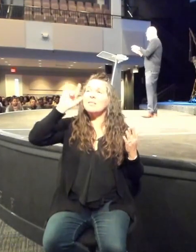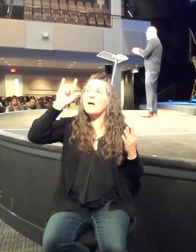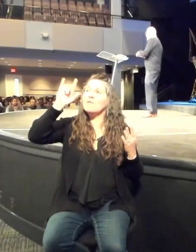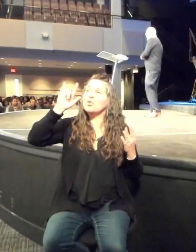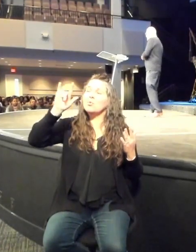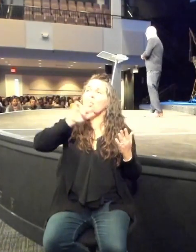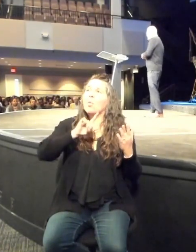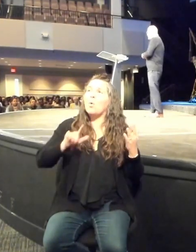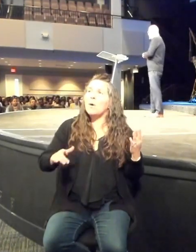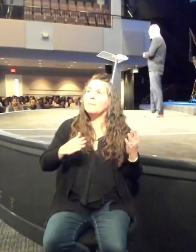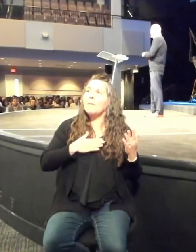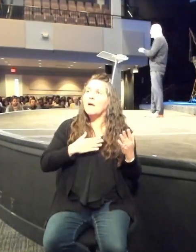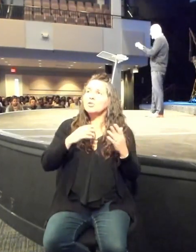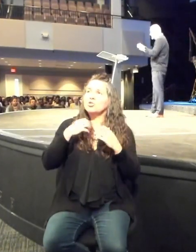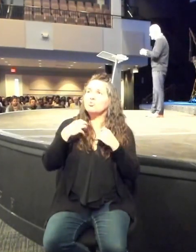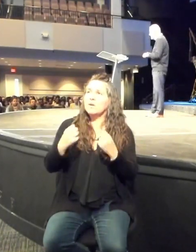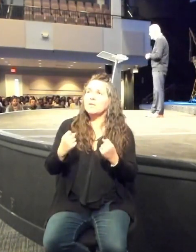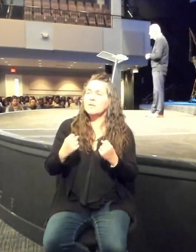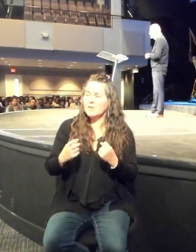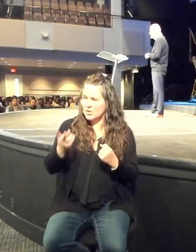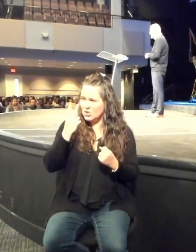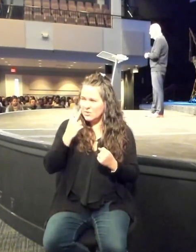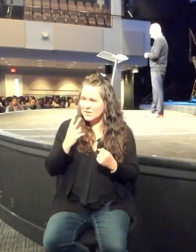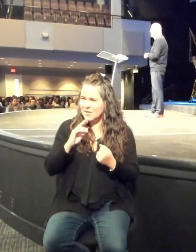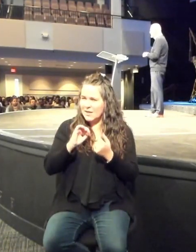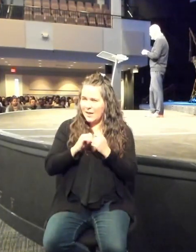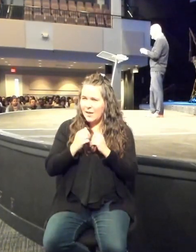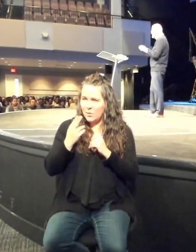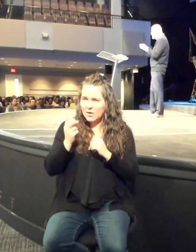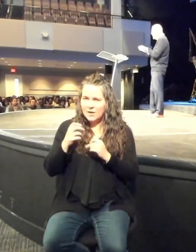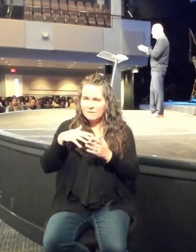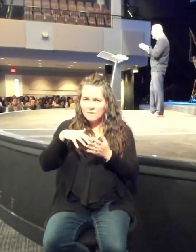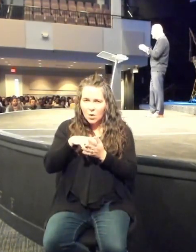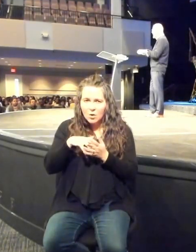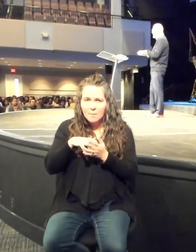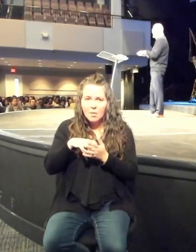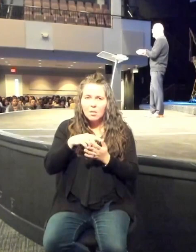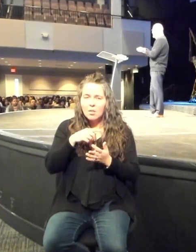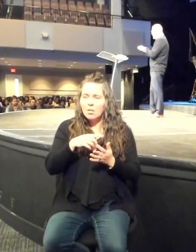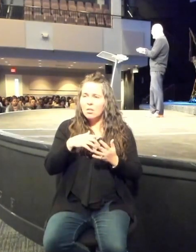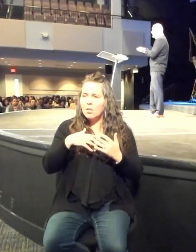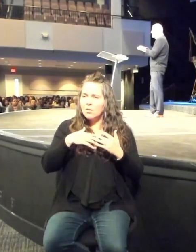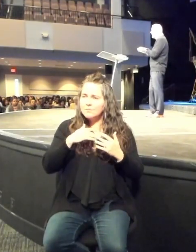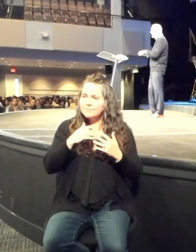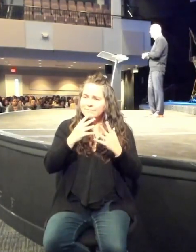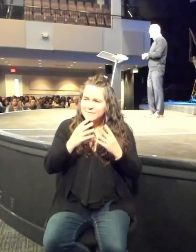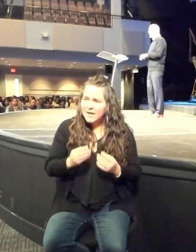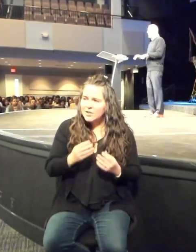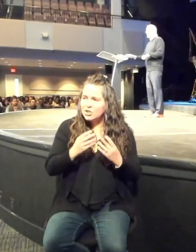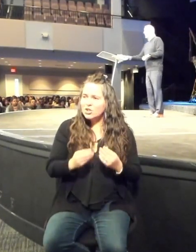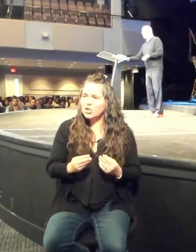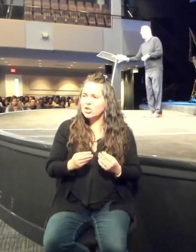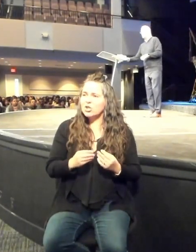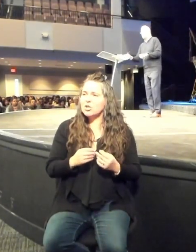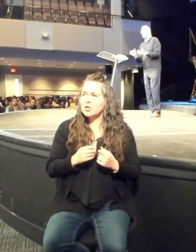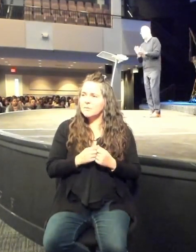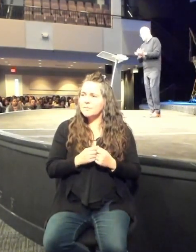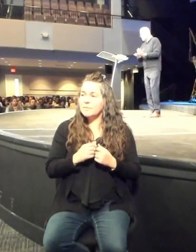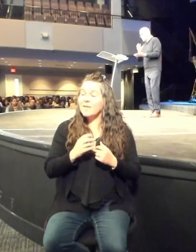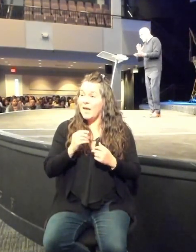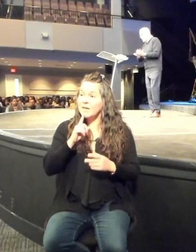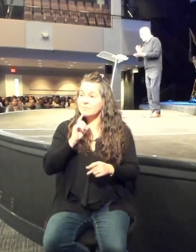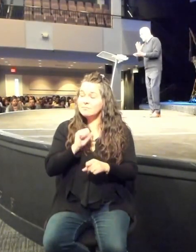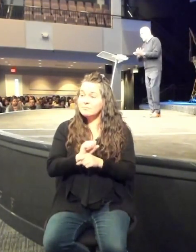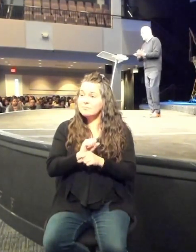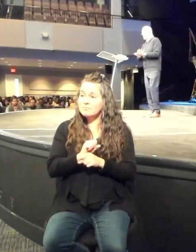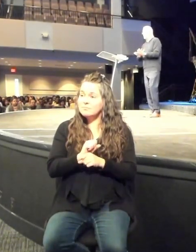his vulnerability? Do you see his tenderness? Do you see the soft side of a mighty warrior? And indeed, David was